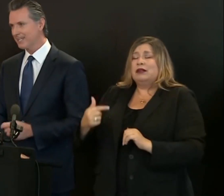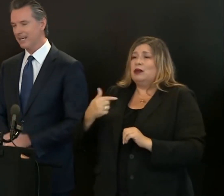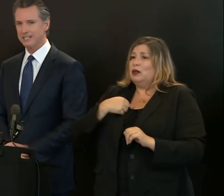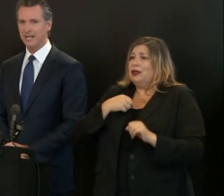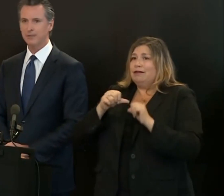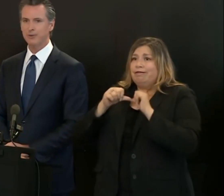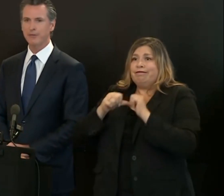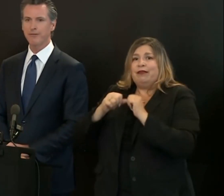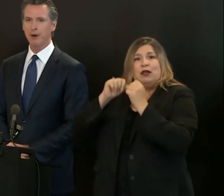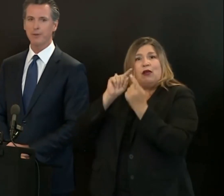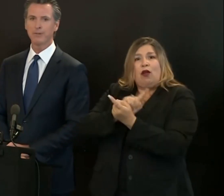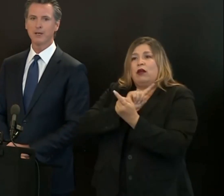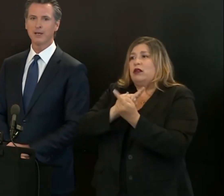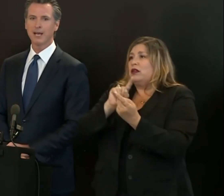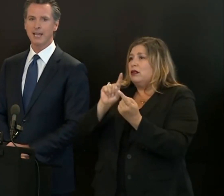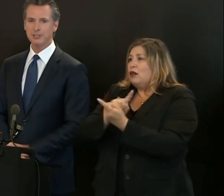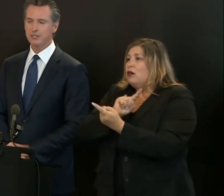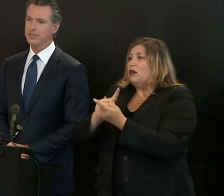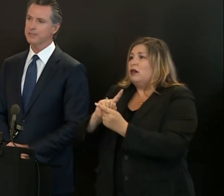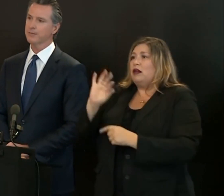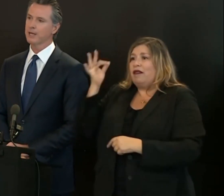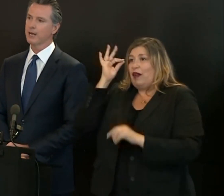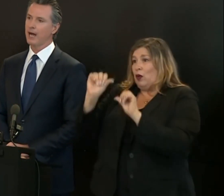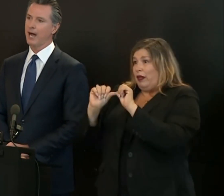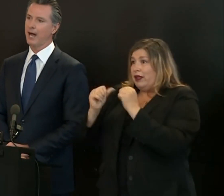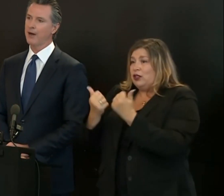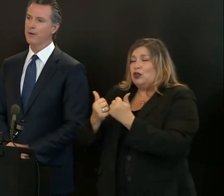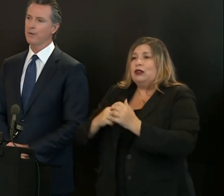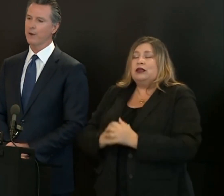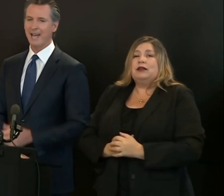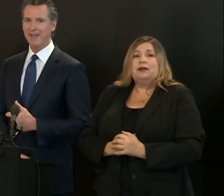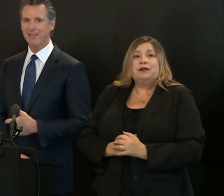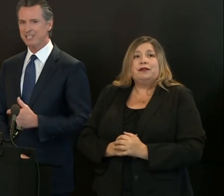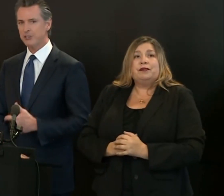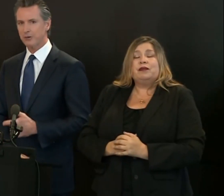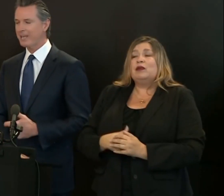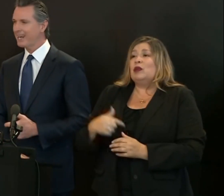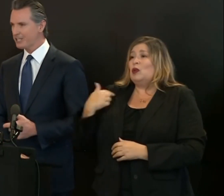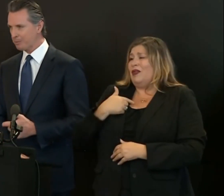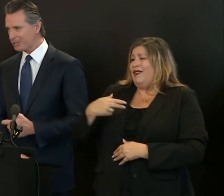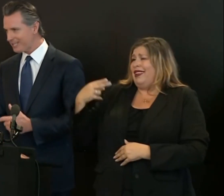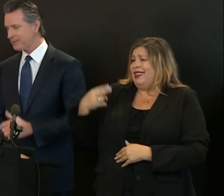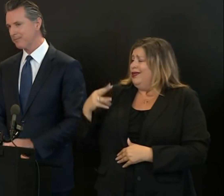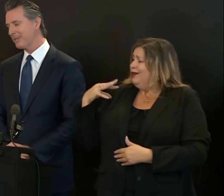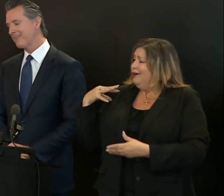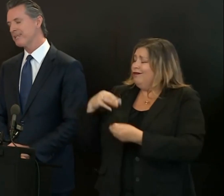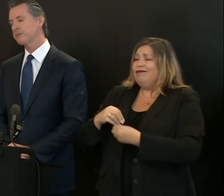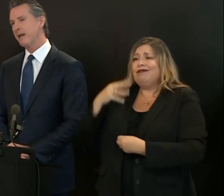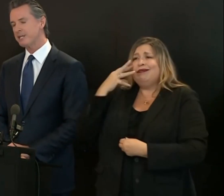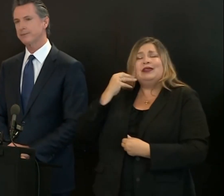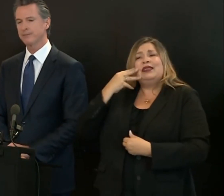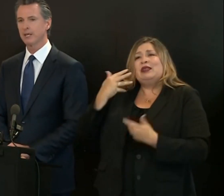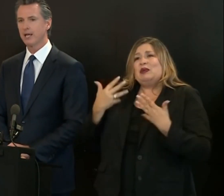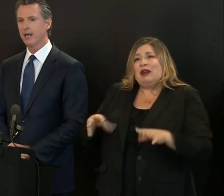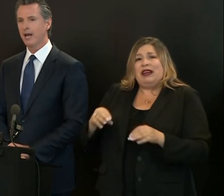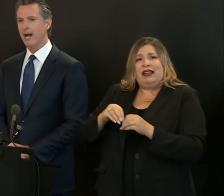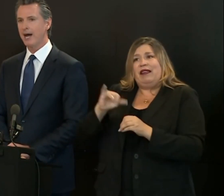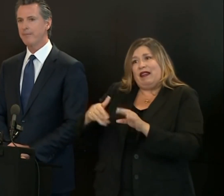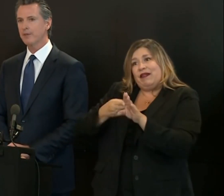constant contact with federal agencies. We have history and expertise in this